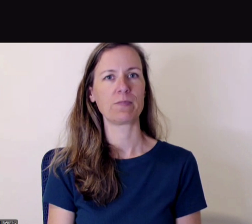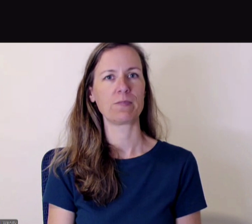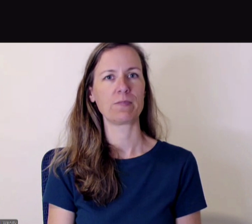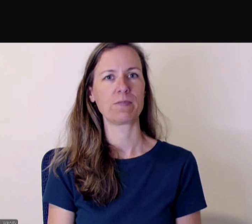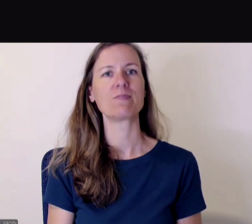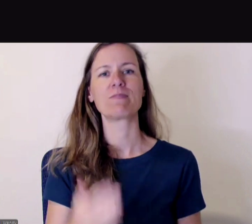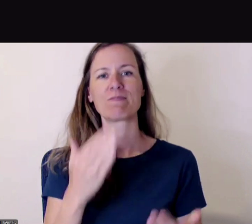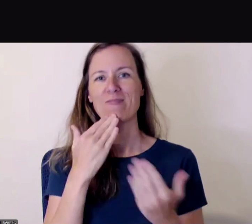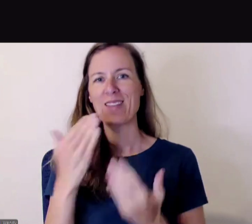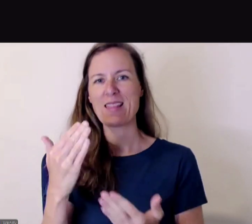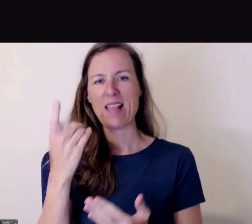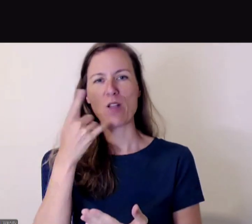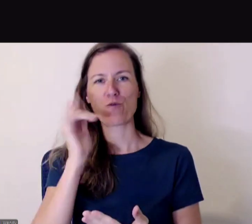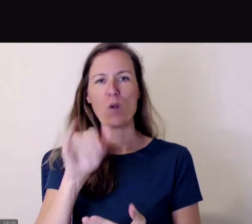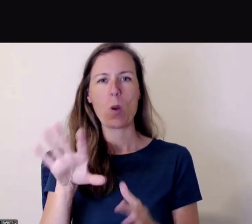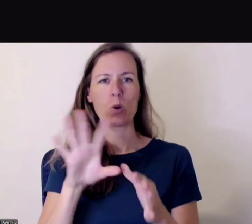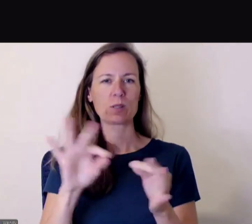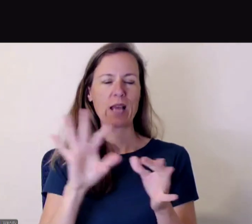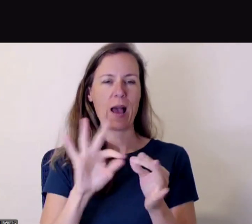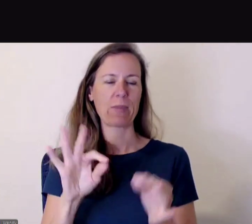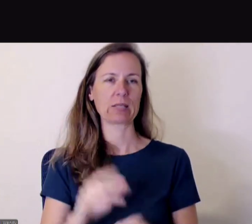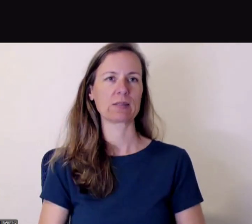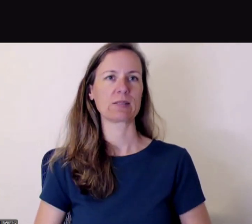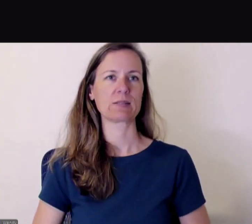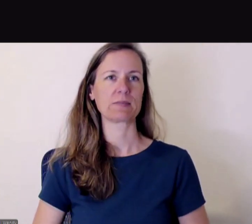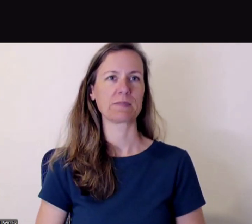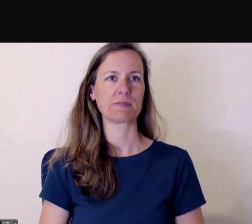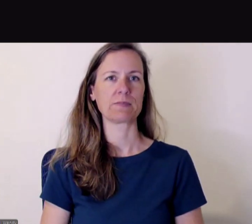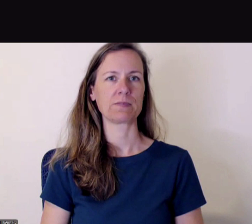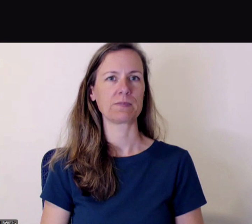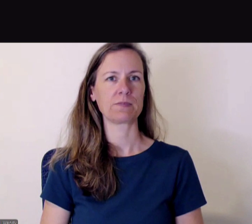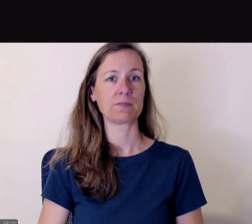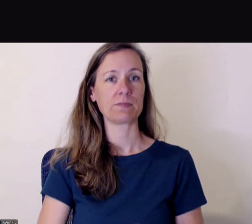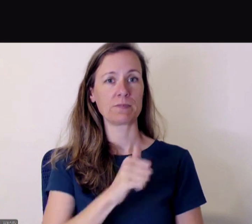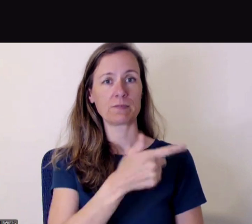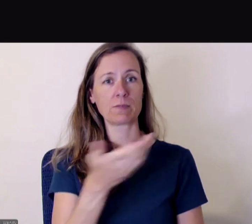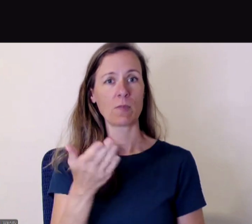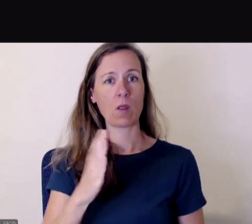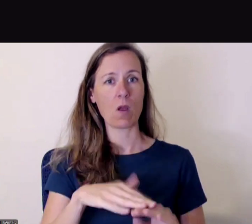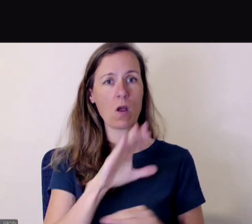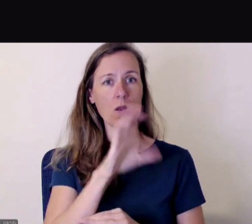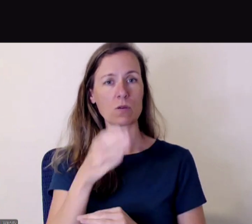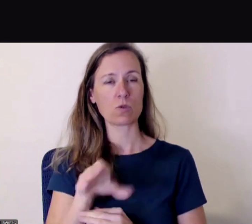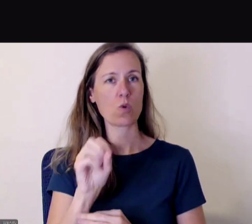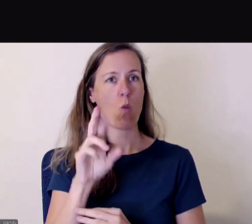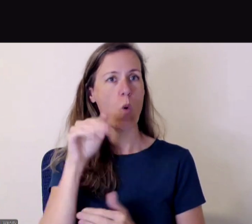Thank you so much for those comments. Anyone else online or in person?